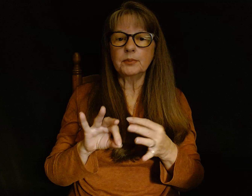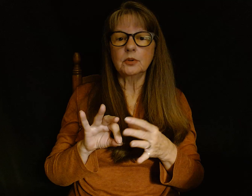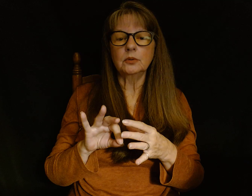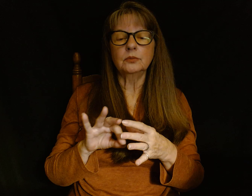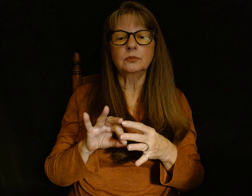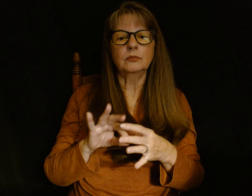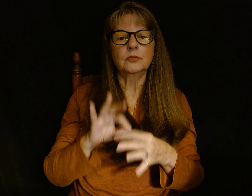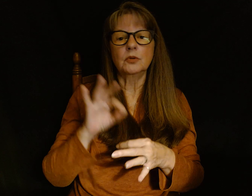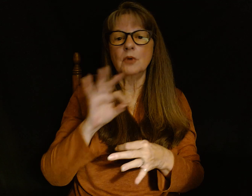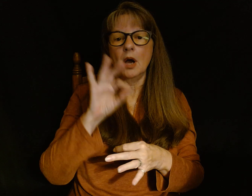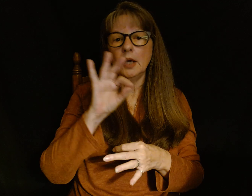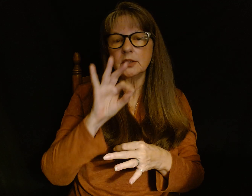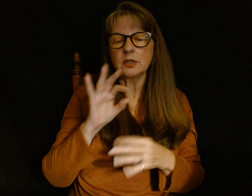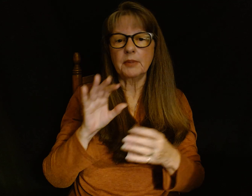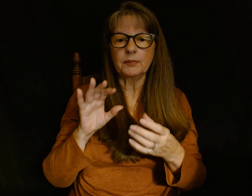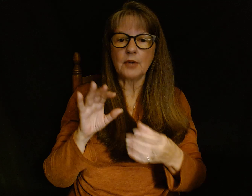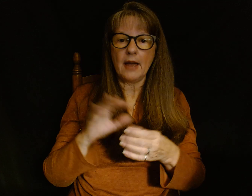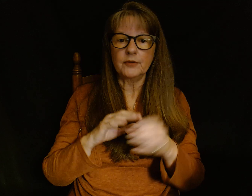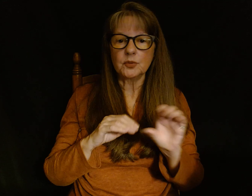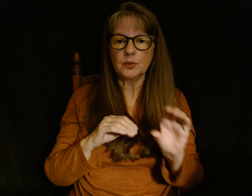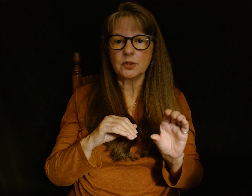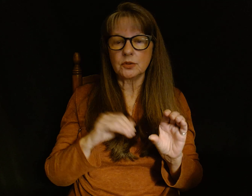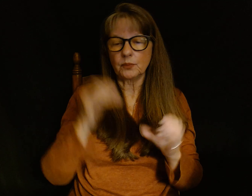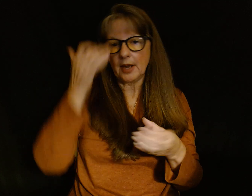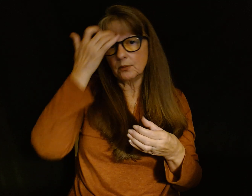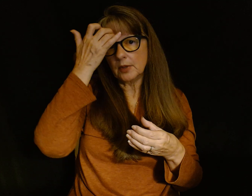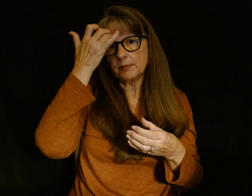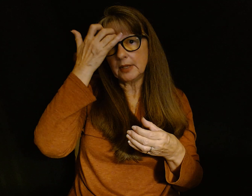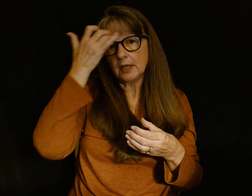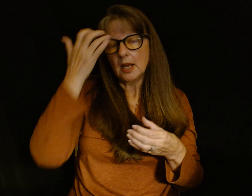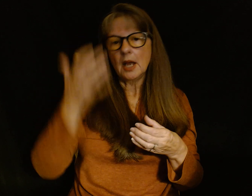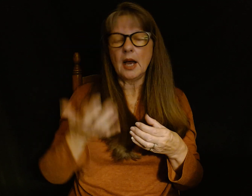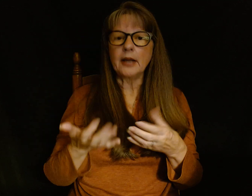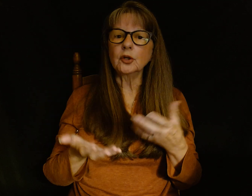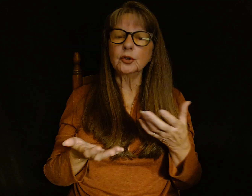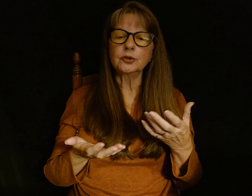people do not. Some people have this one as round one, but I learned,